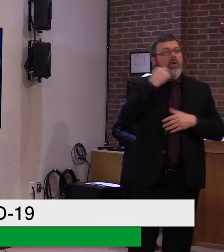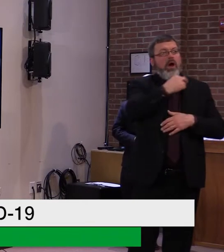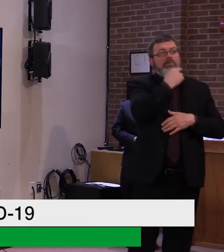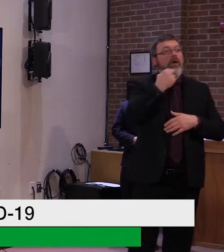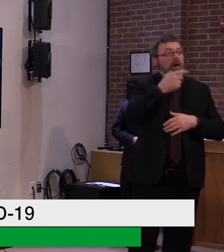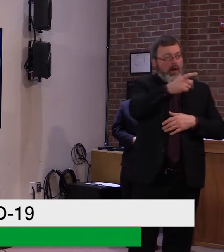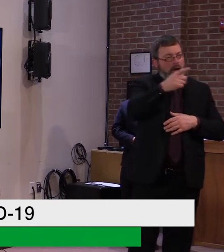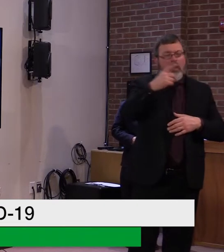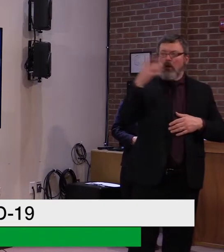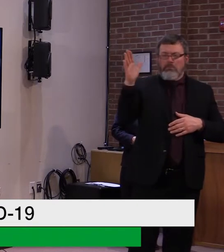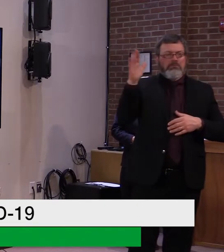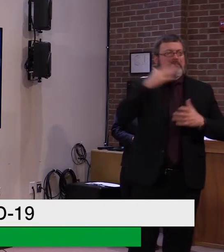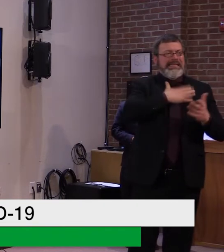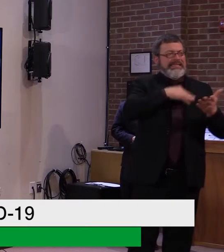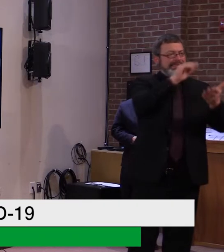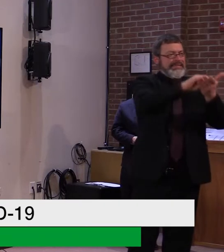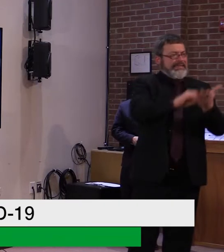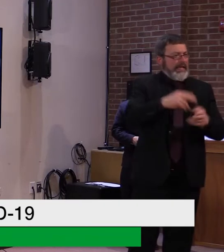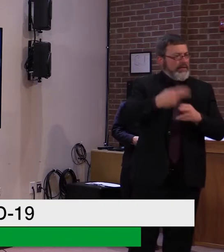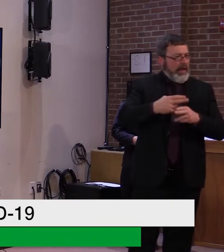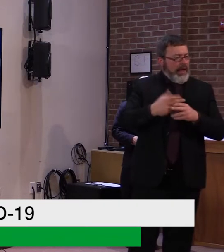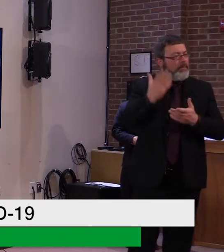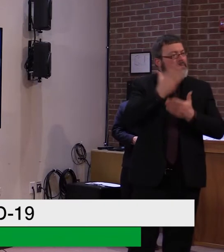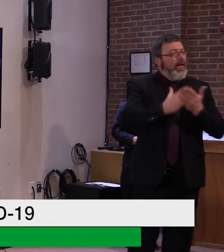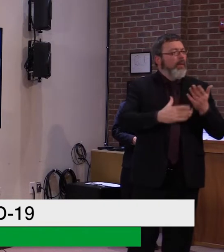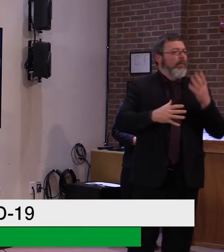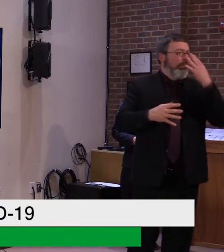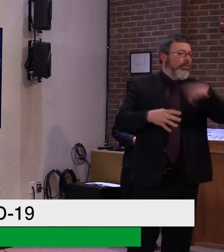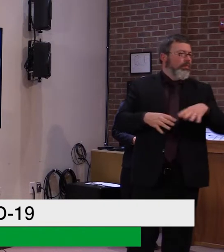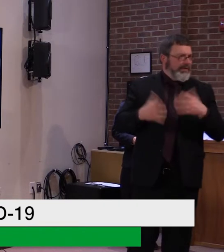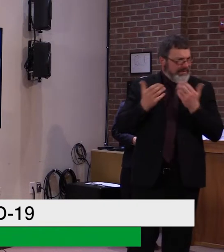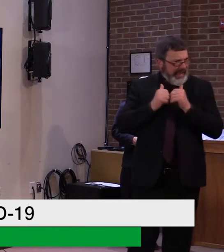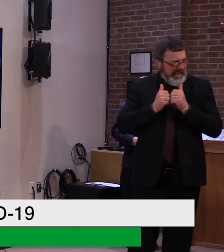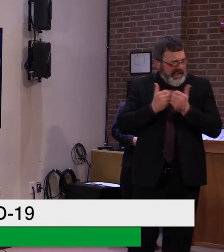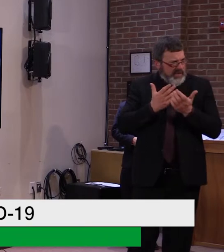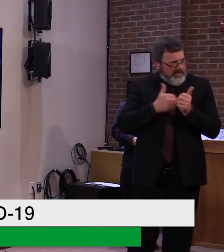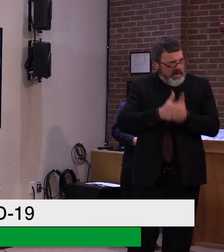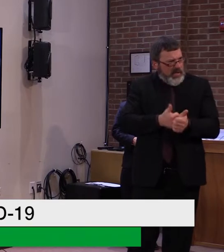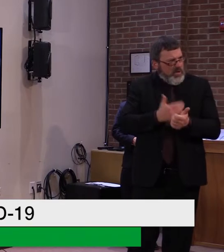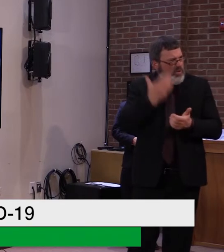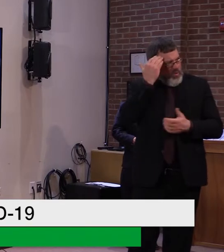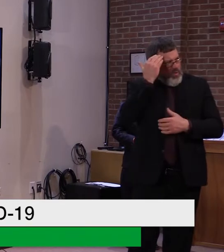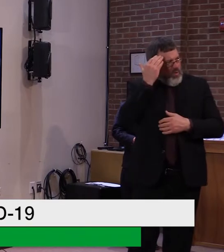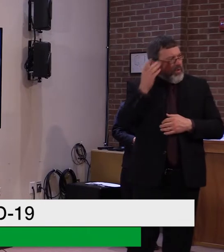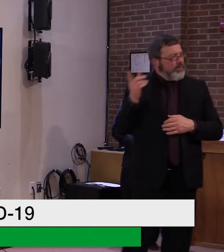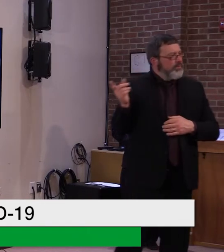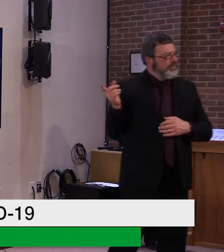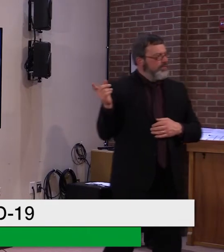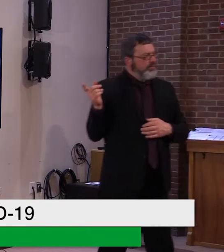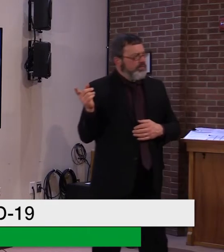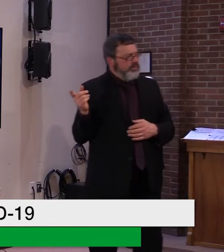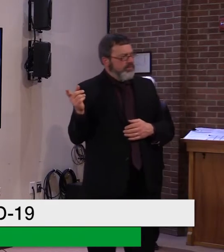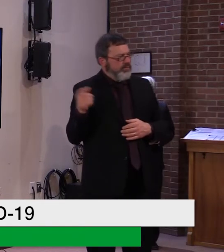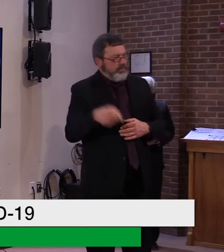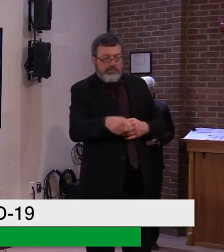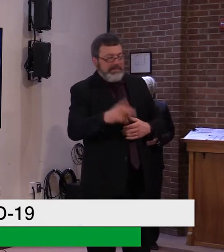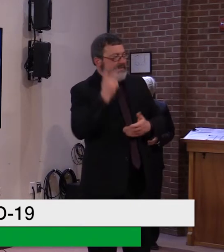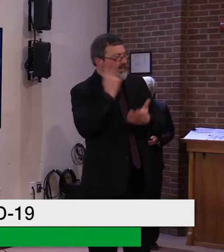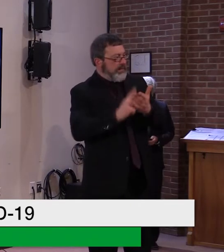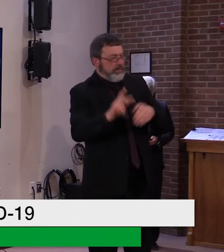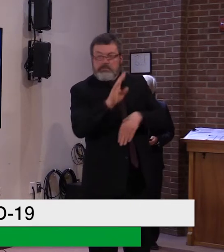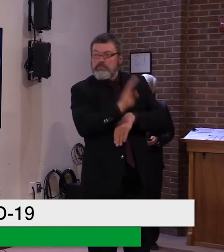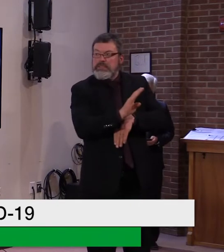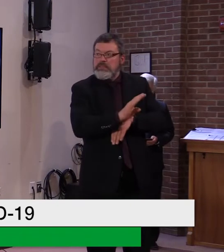heard that uh secretary curly or not what's the question how did it how do the areas